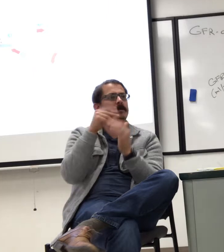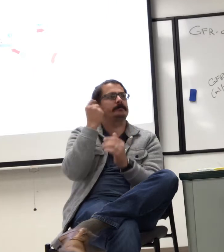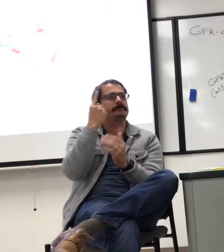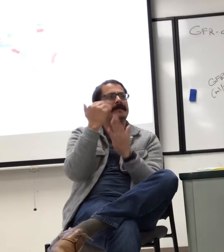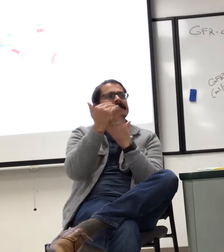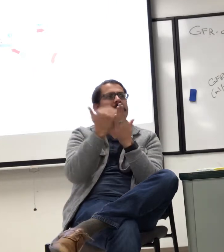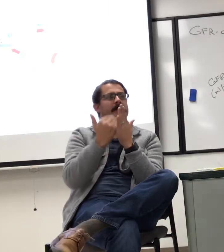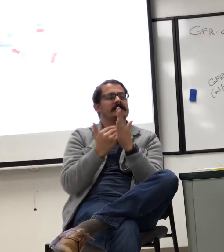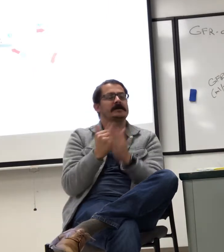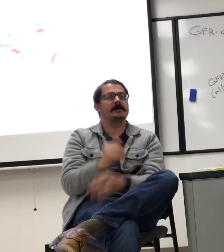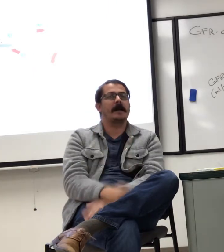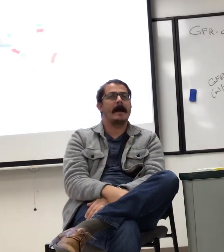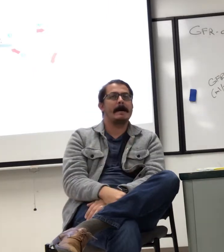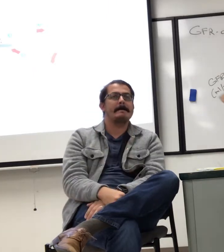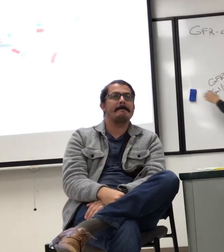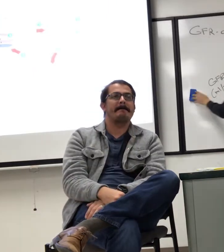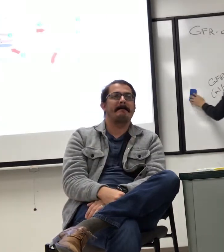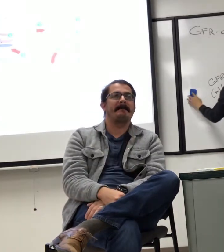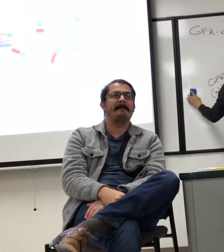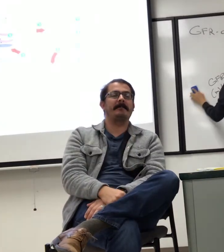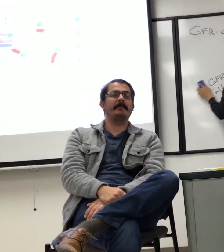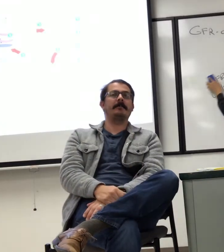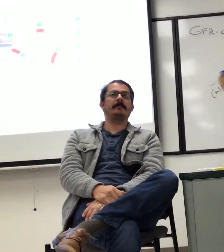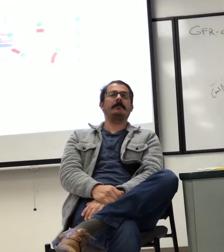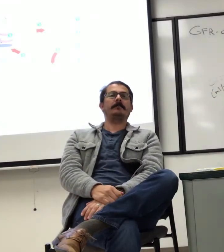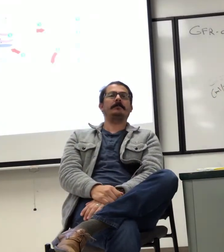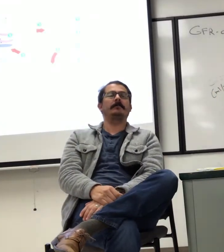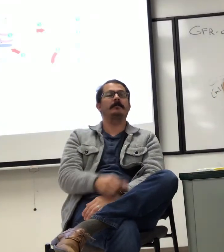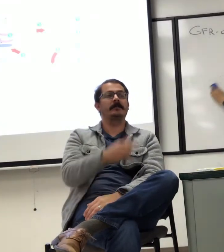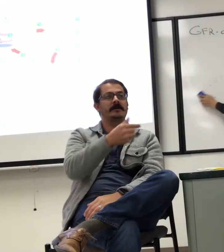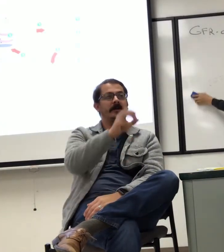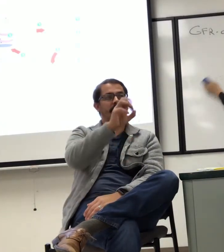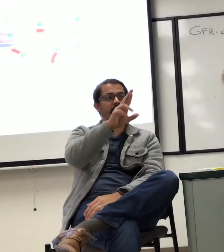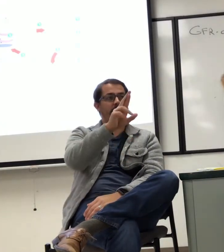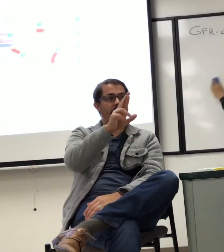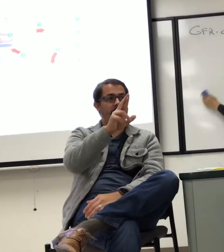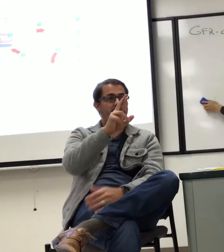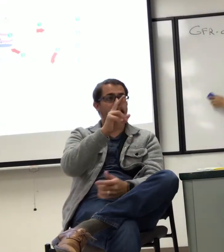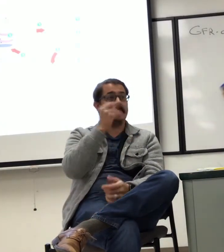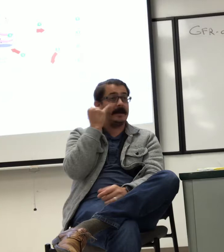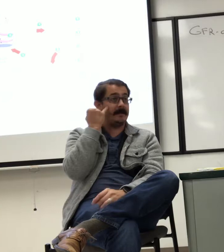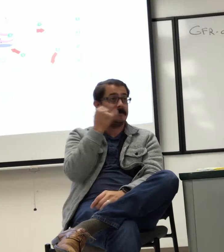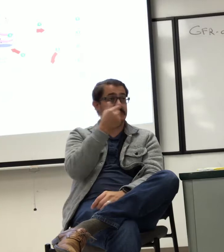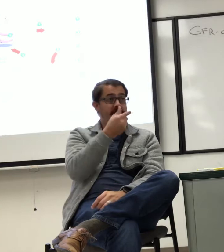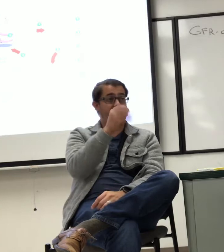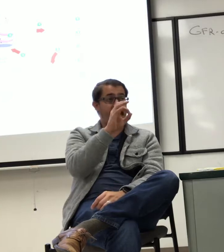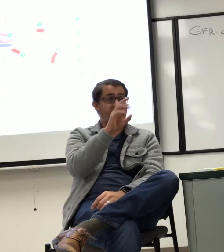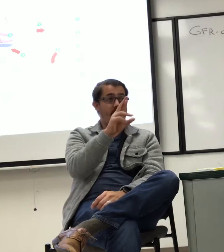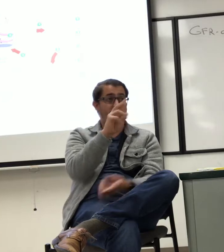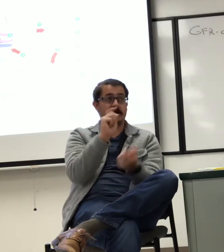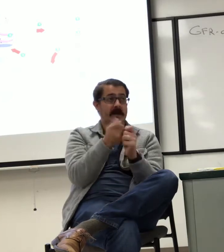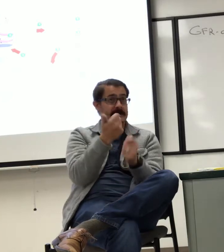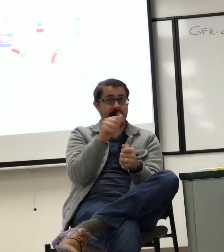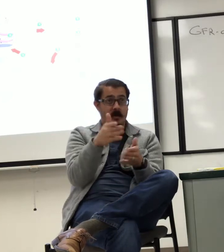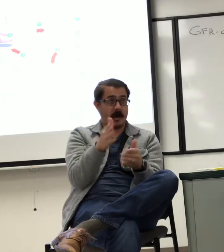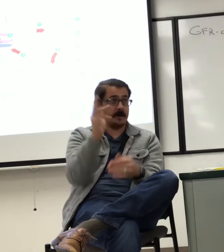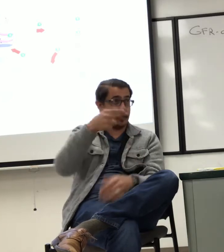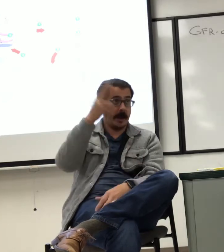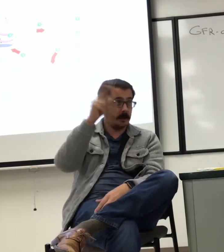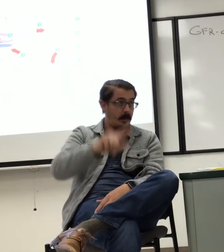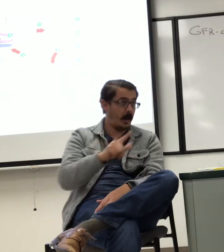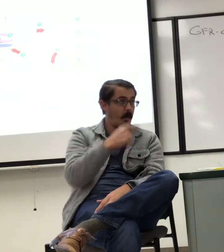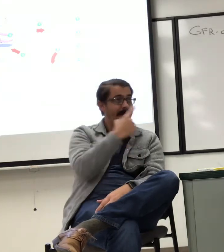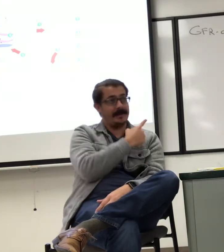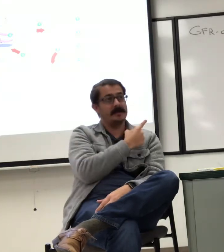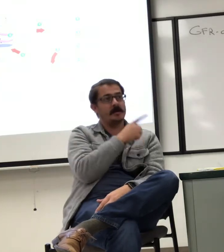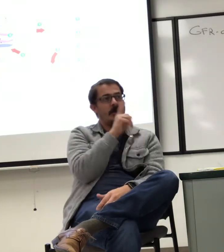So if GFR changes in any way, if it gets too high or too low, this mechanism